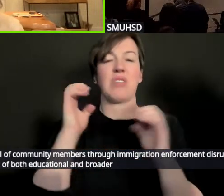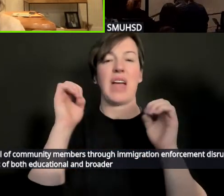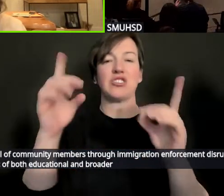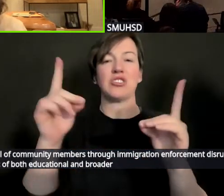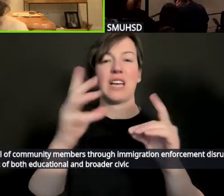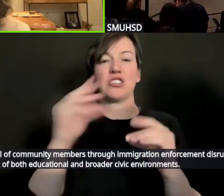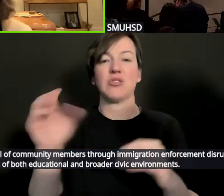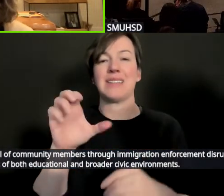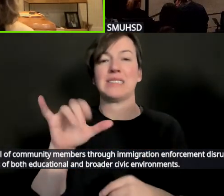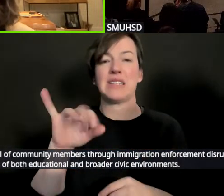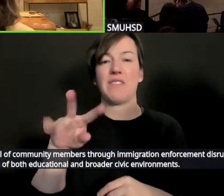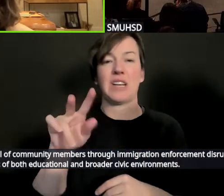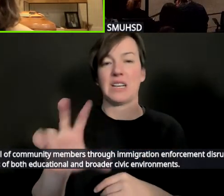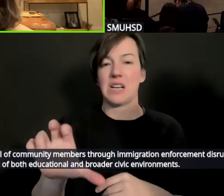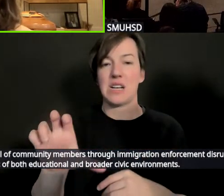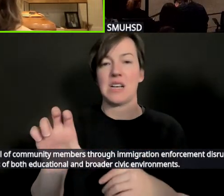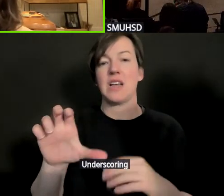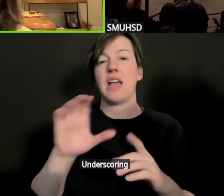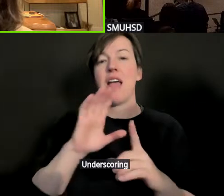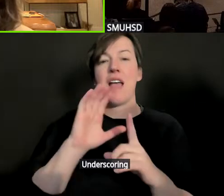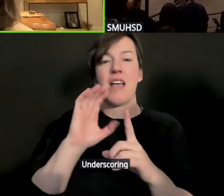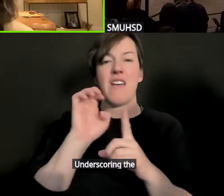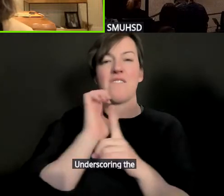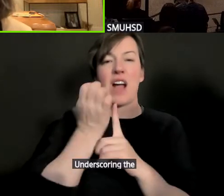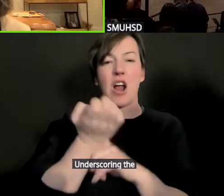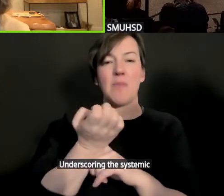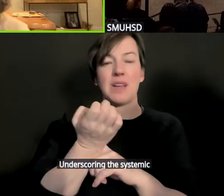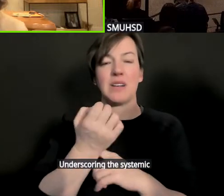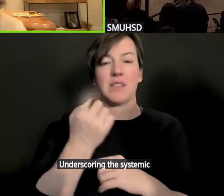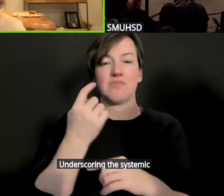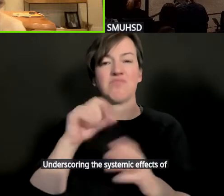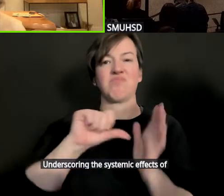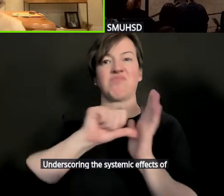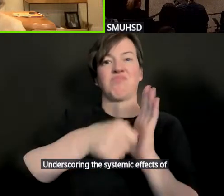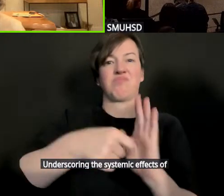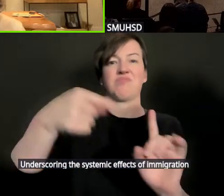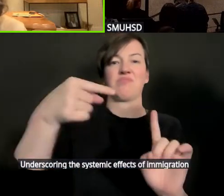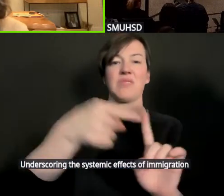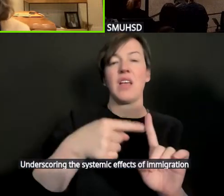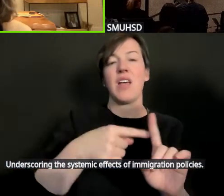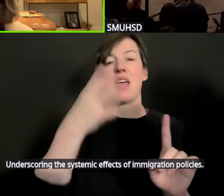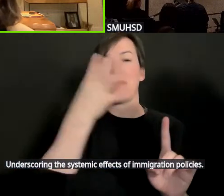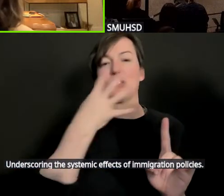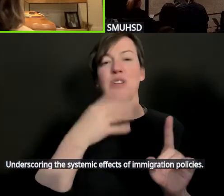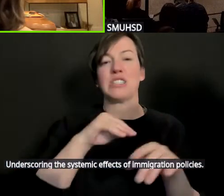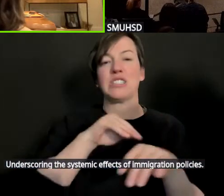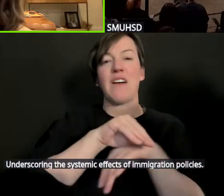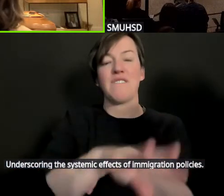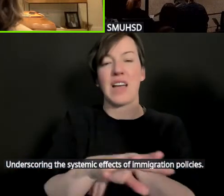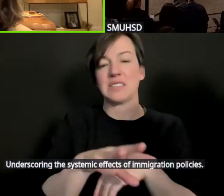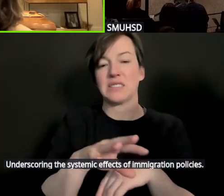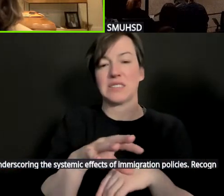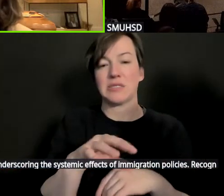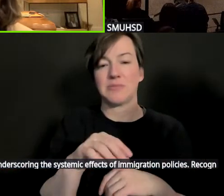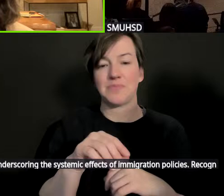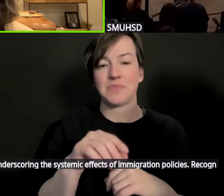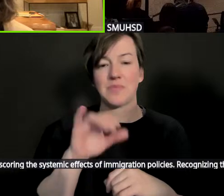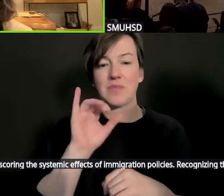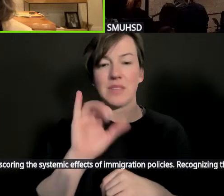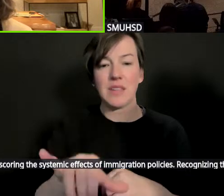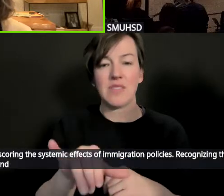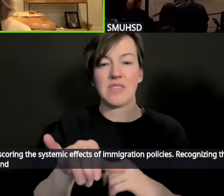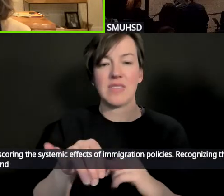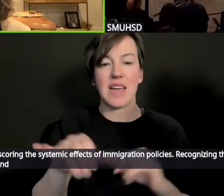environments, underscoring the systemic effects of immigration policies. Recognizing the profound impact